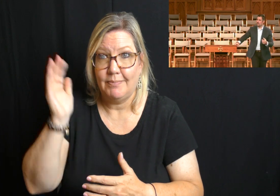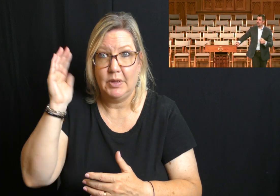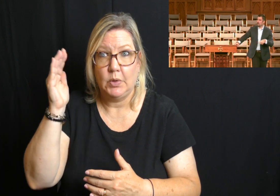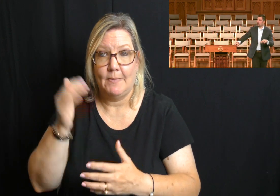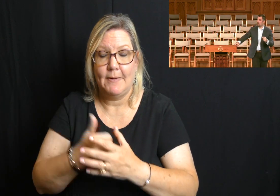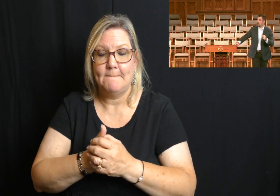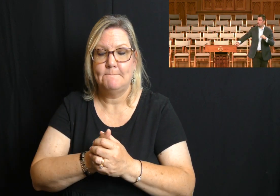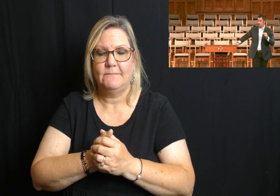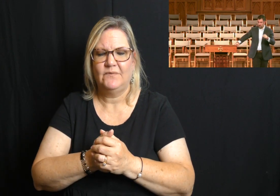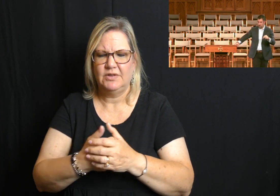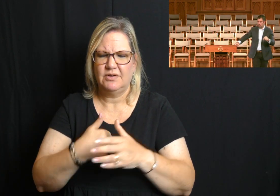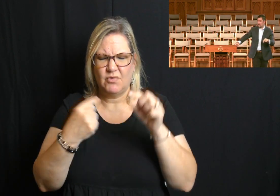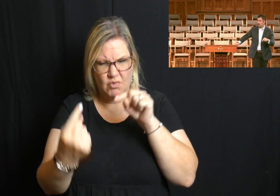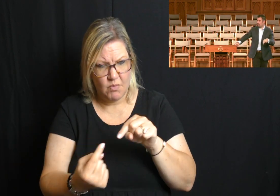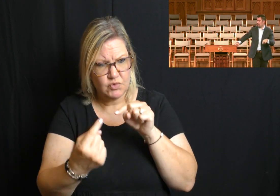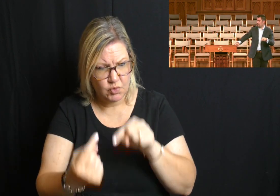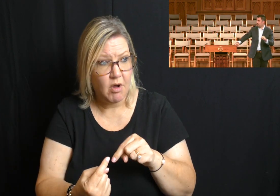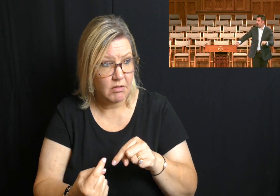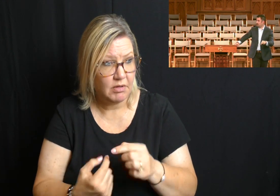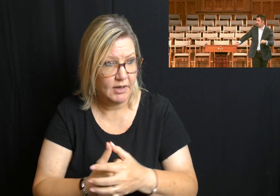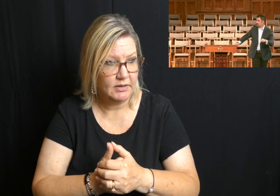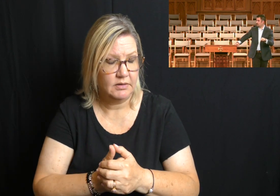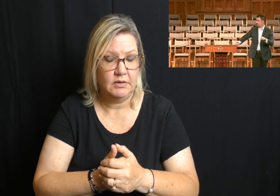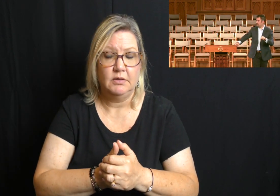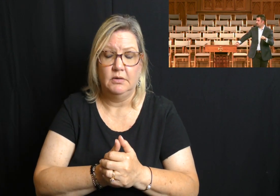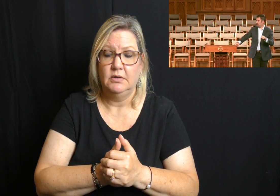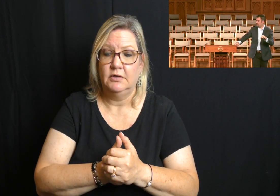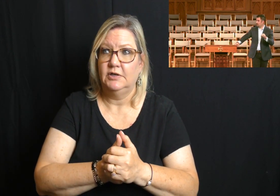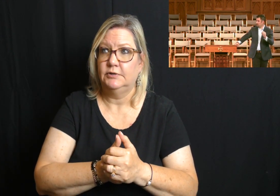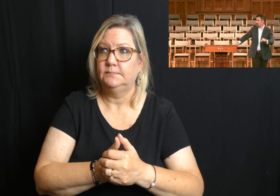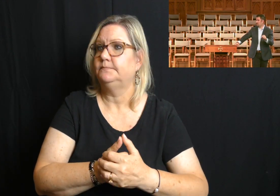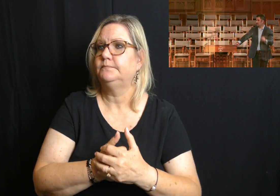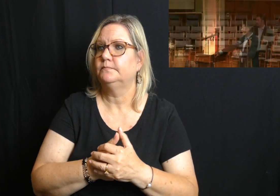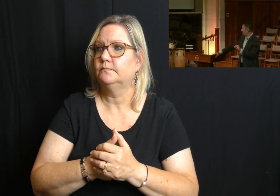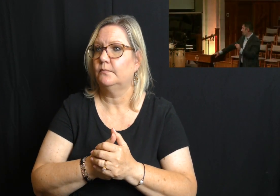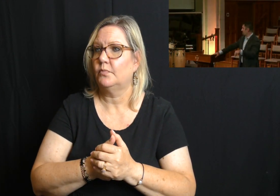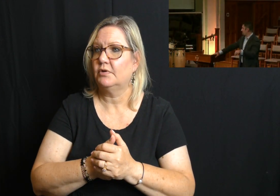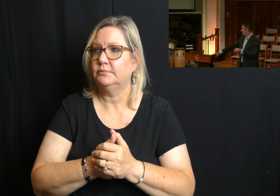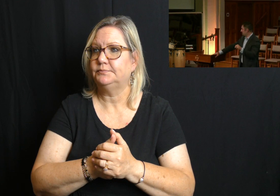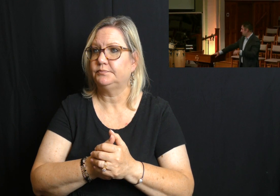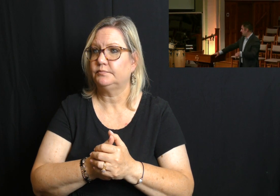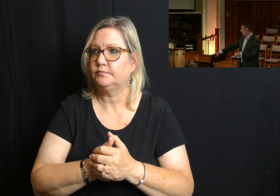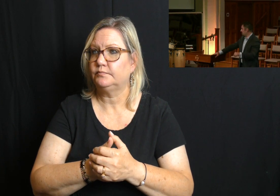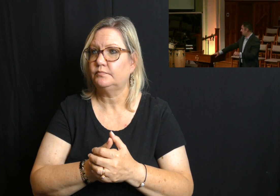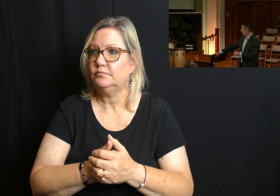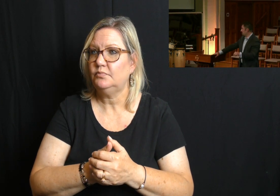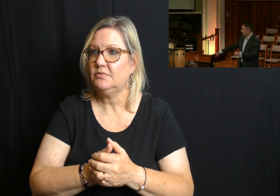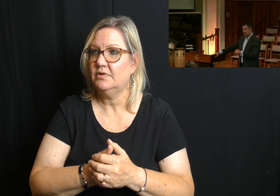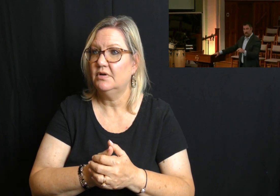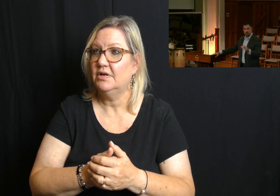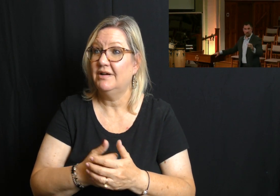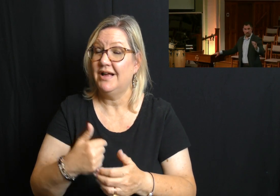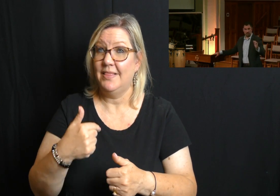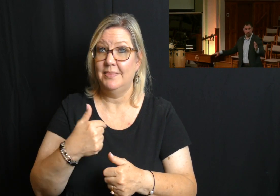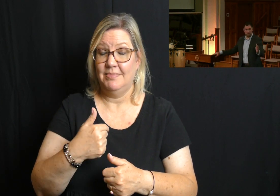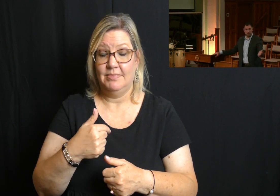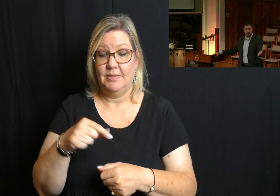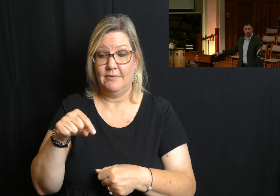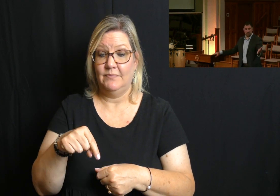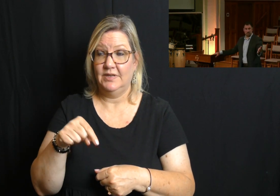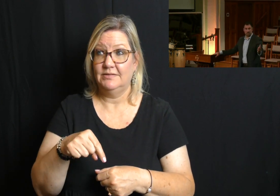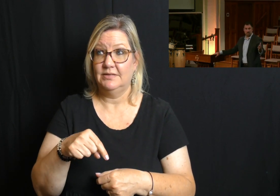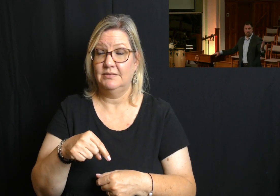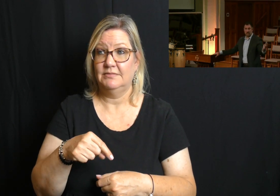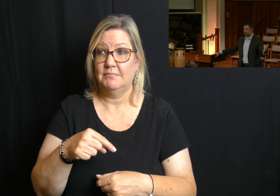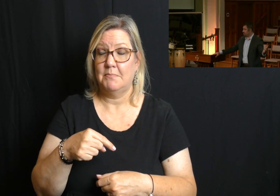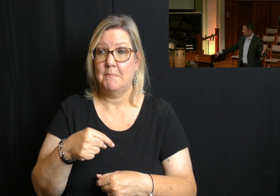like, you know, this will be like my first preaching time anniversary today, right? If you remember